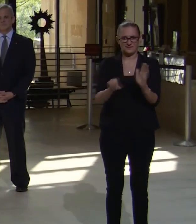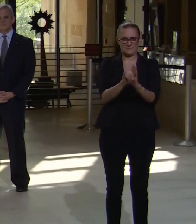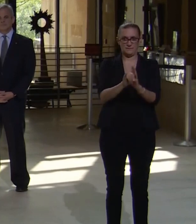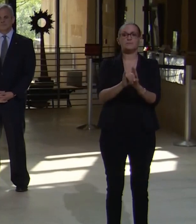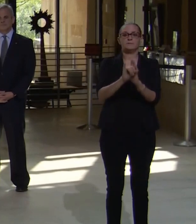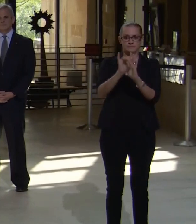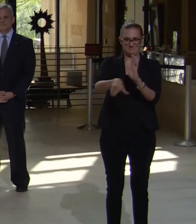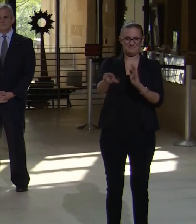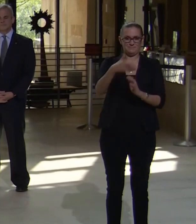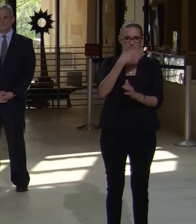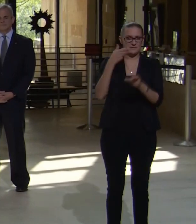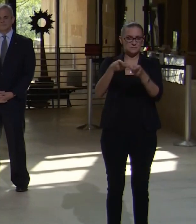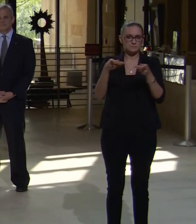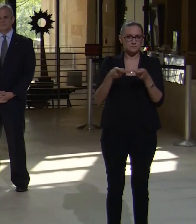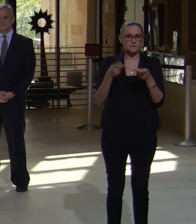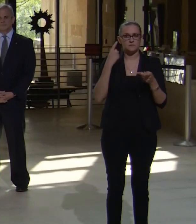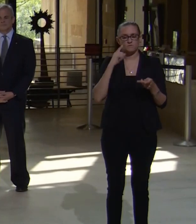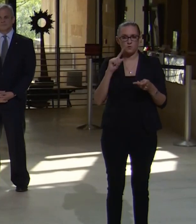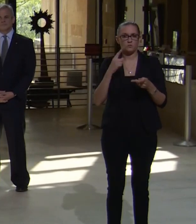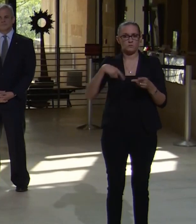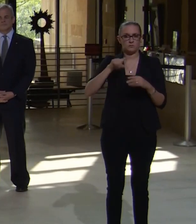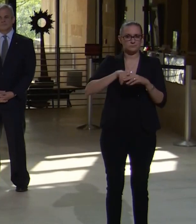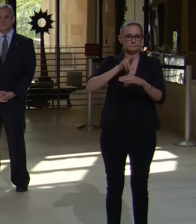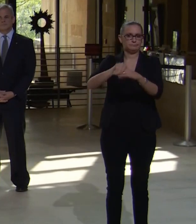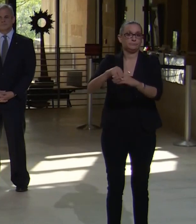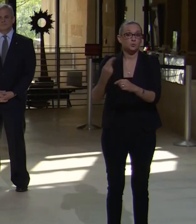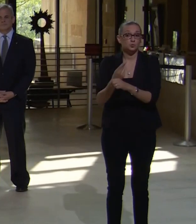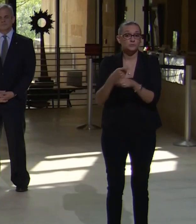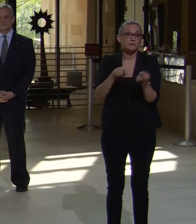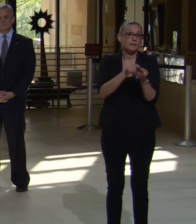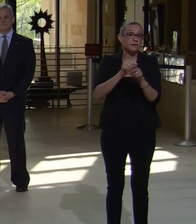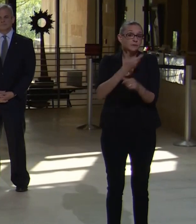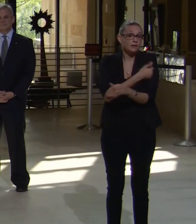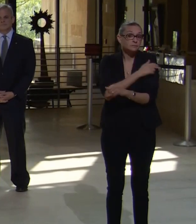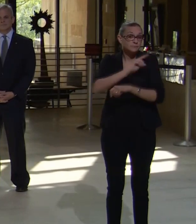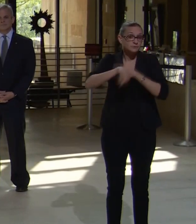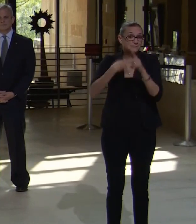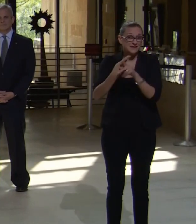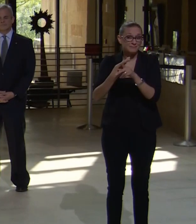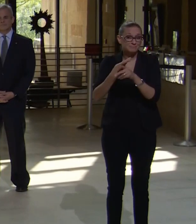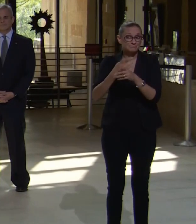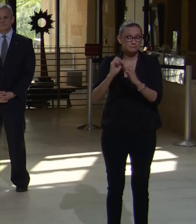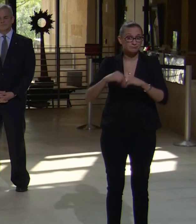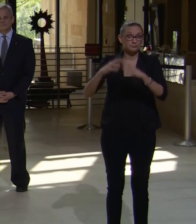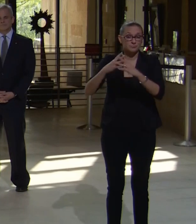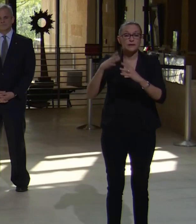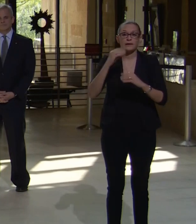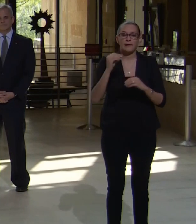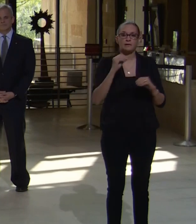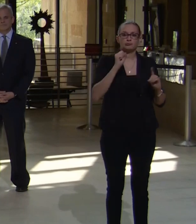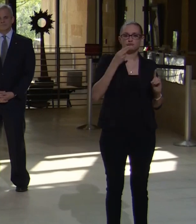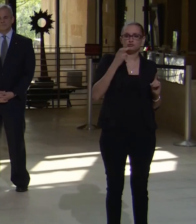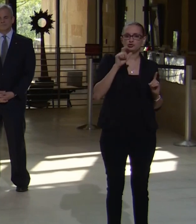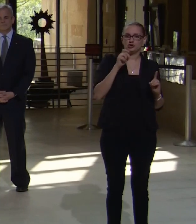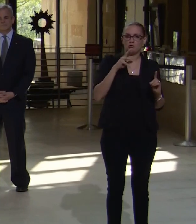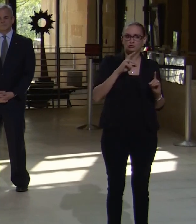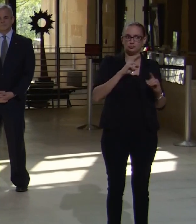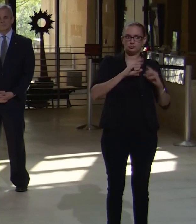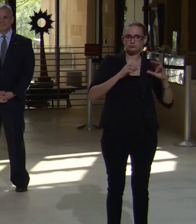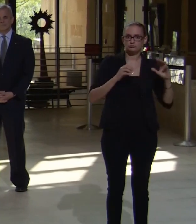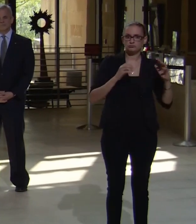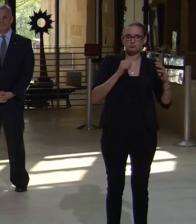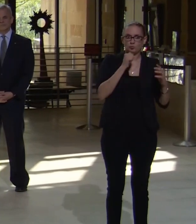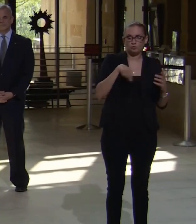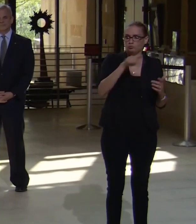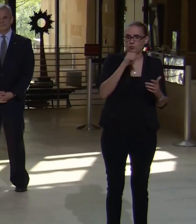best sites for use, both as hospital-type sites as well as shelter-type of sites for those who